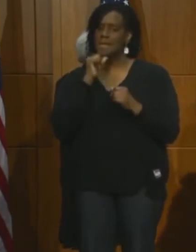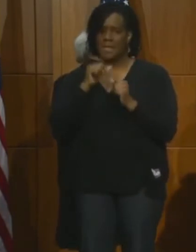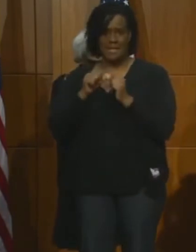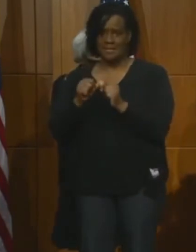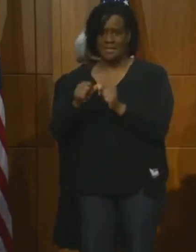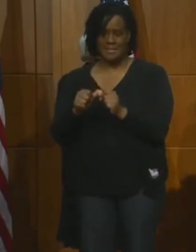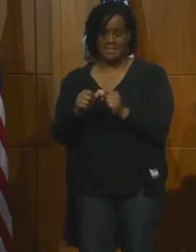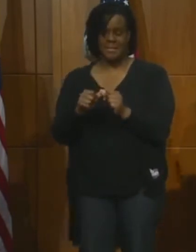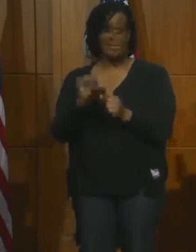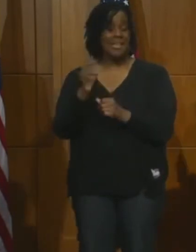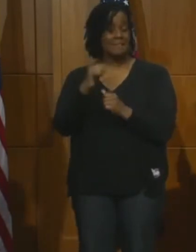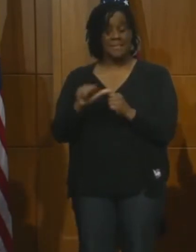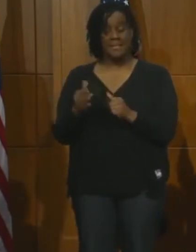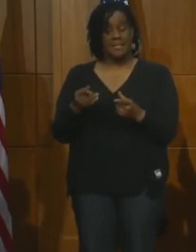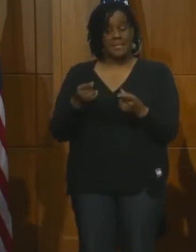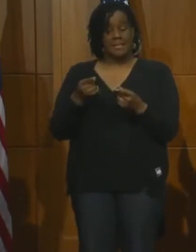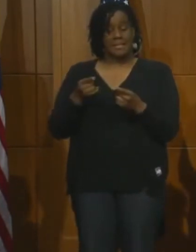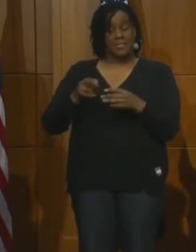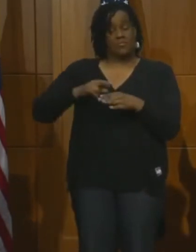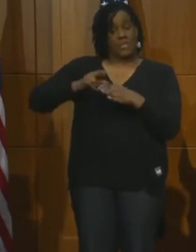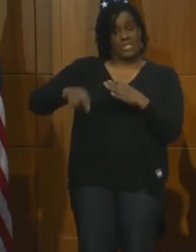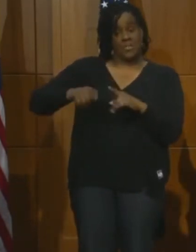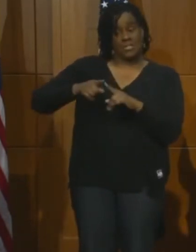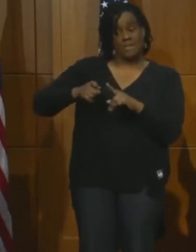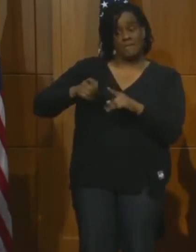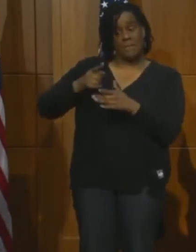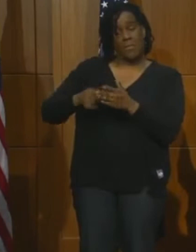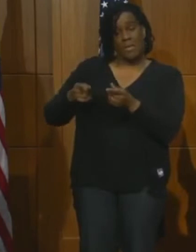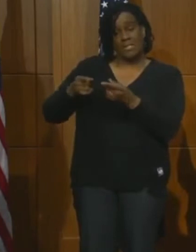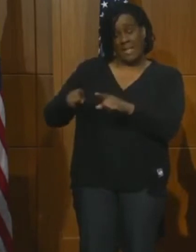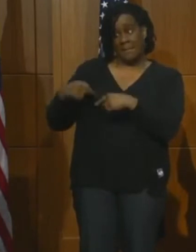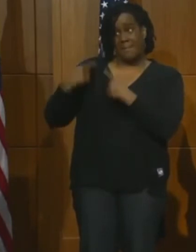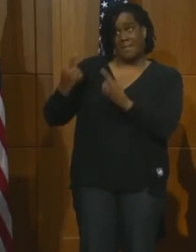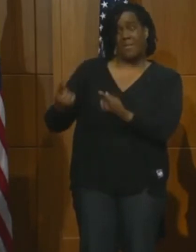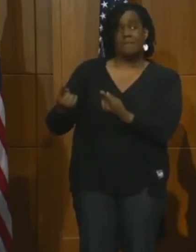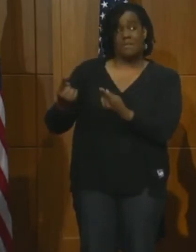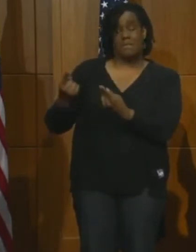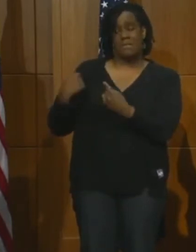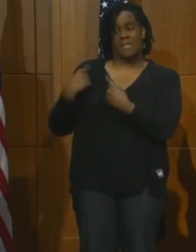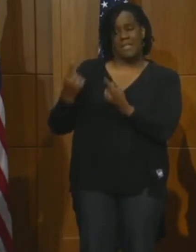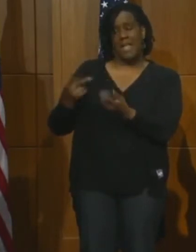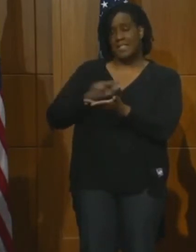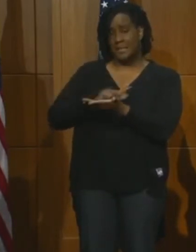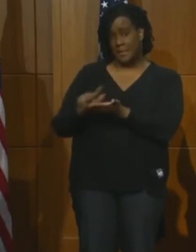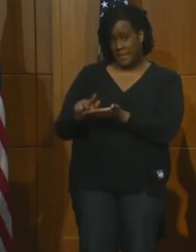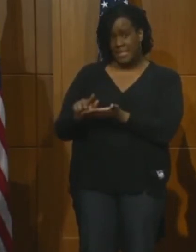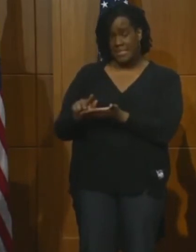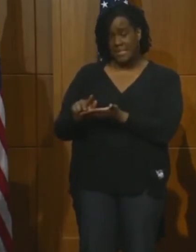If anything has come out of what has happened over the course of the last 3